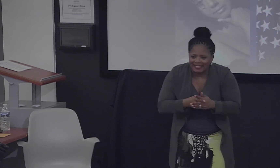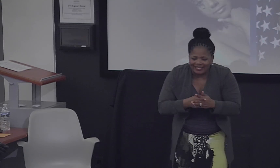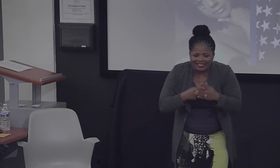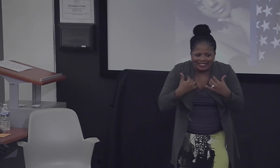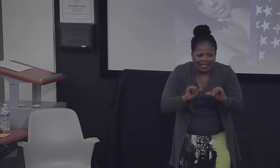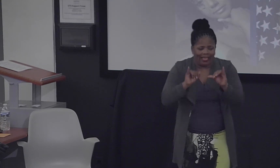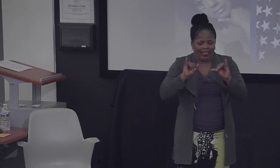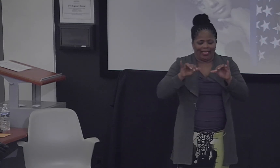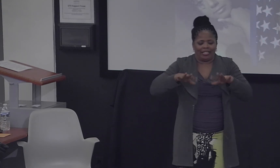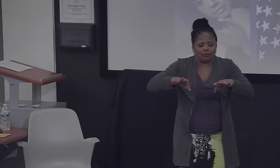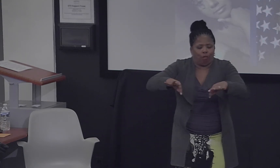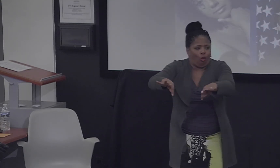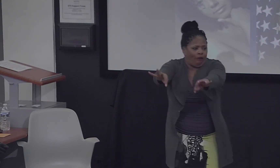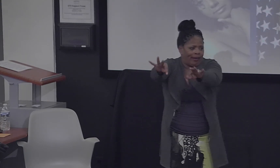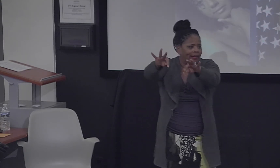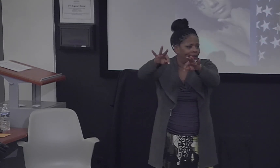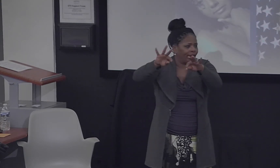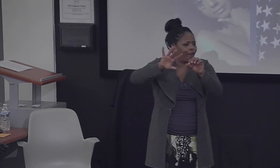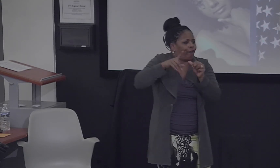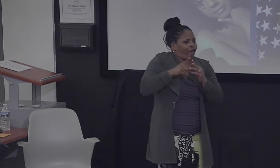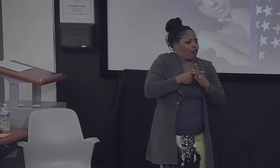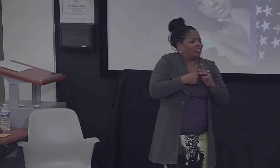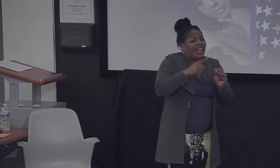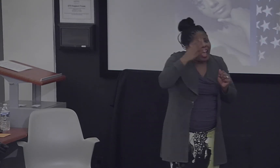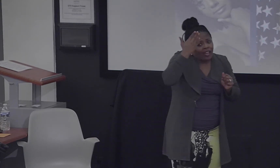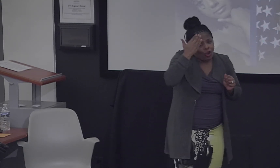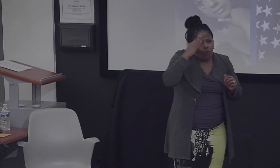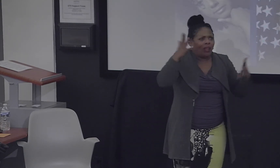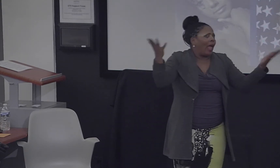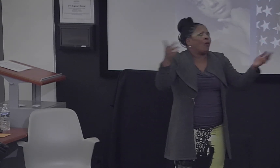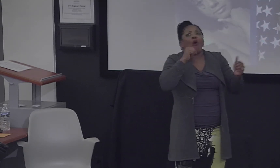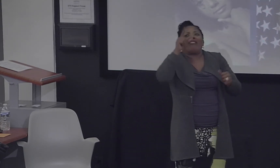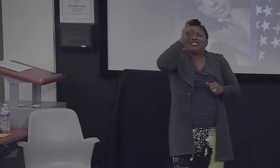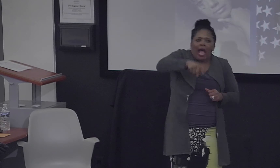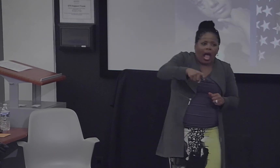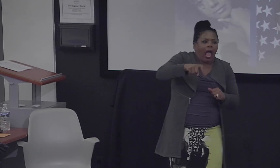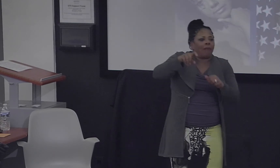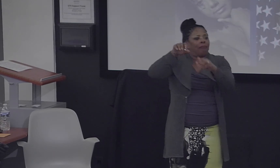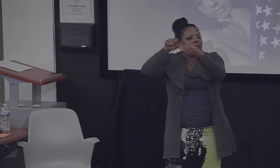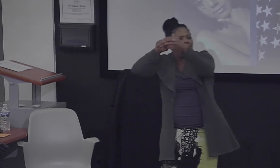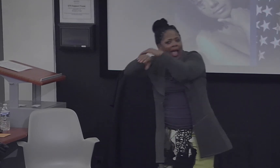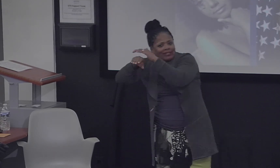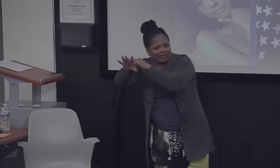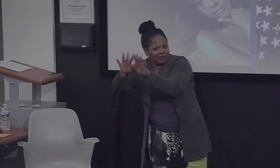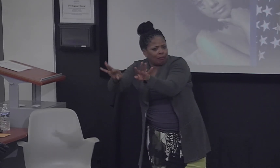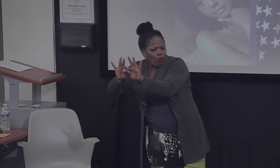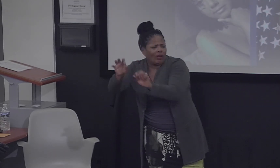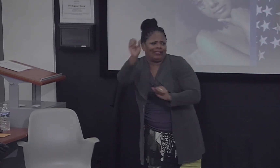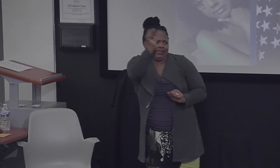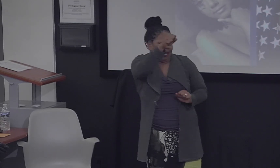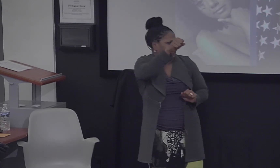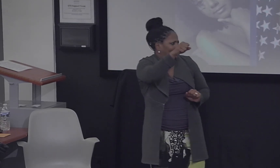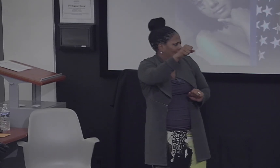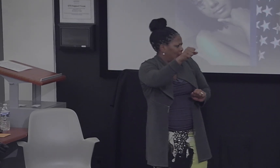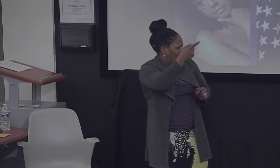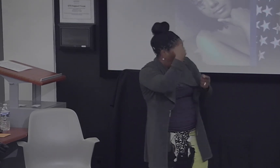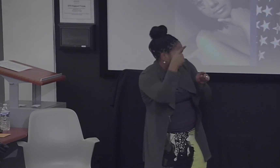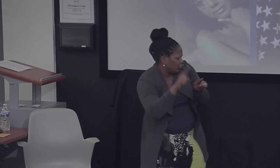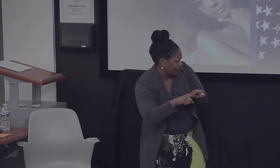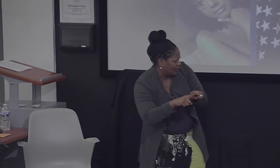We really need to continue to look and to explore more what's happening. Of course, we want to decide. Of course, we know that access